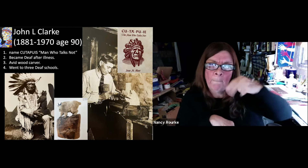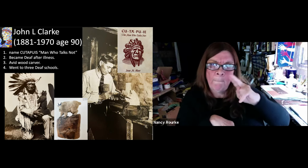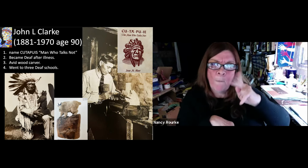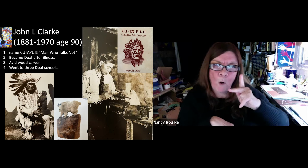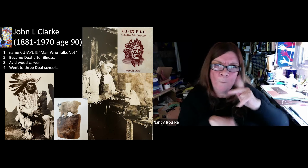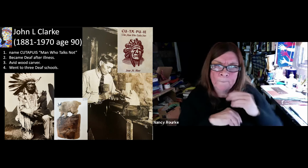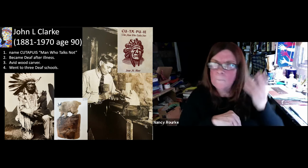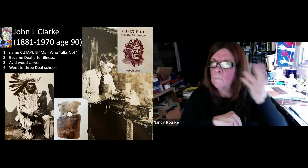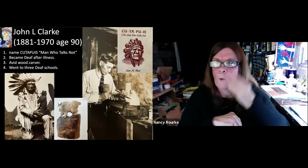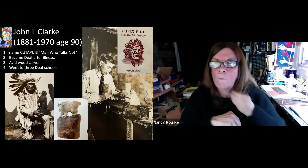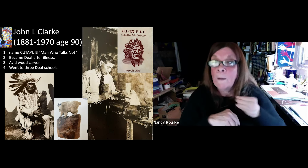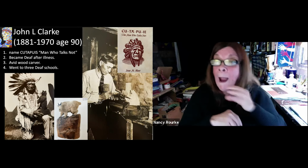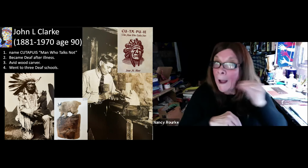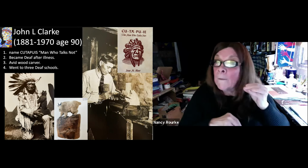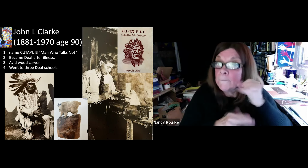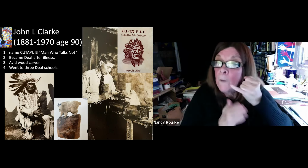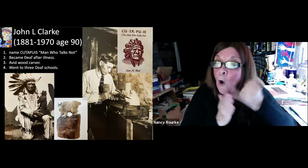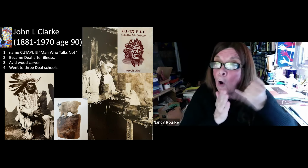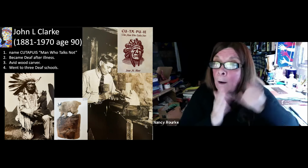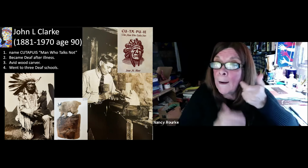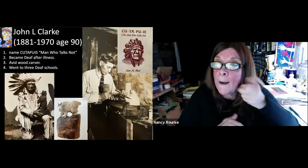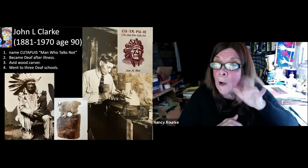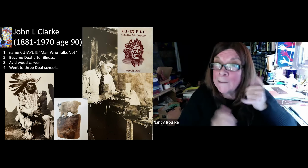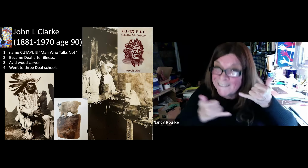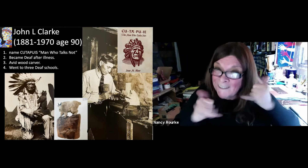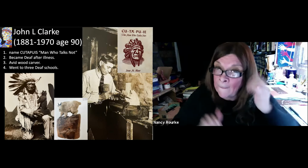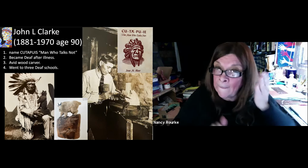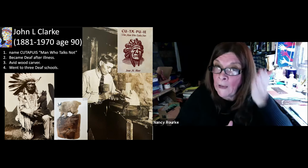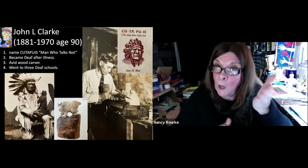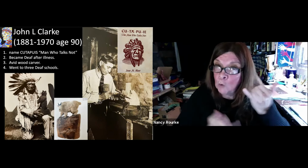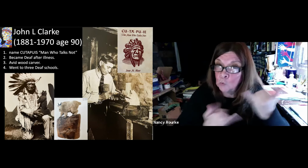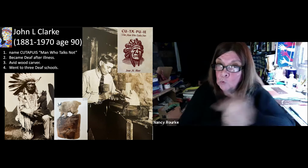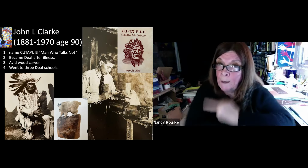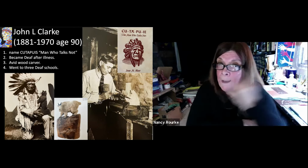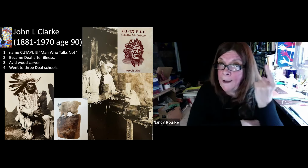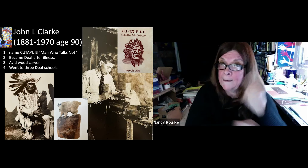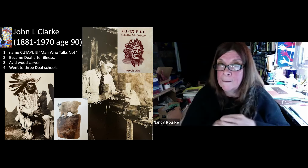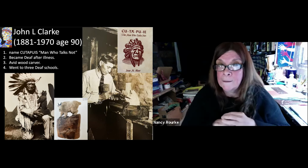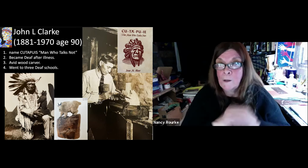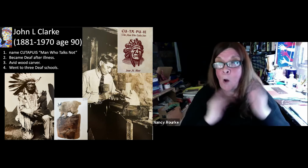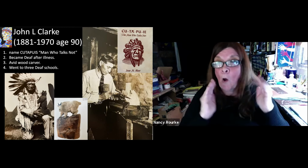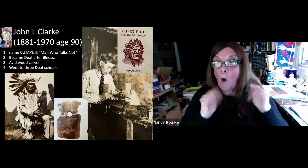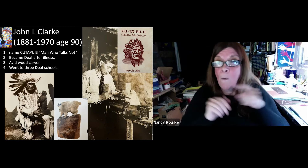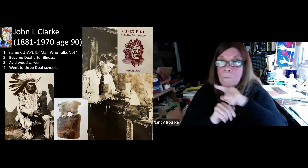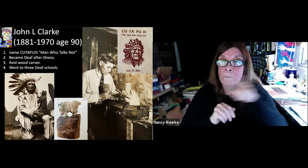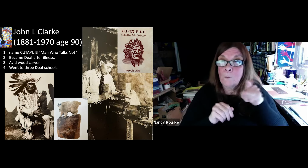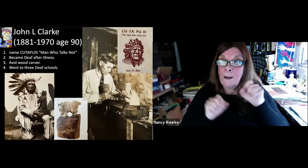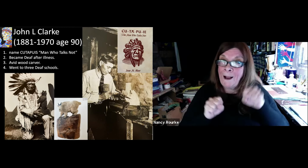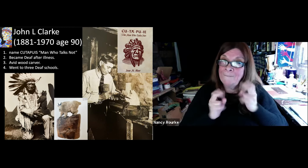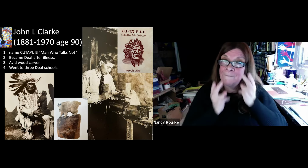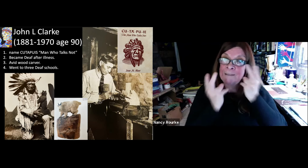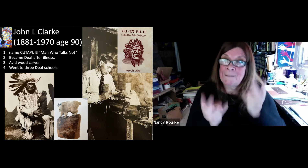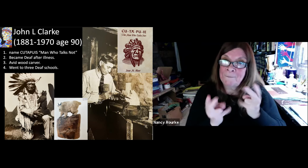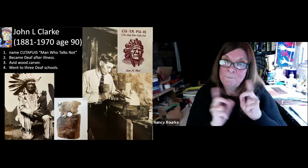Glacier. National Park. Which is a beautiful area. And. John's artwork.